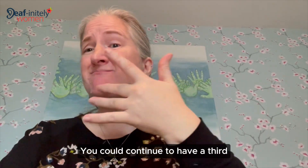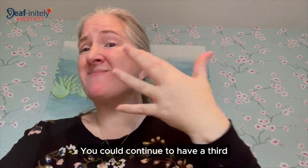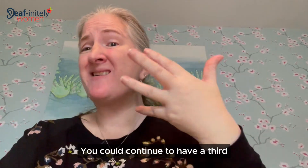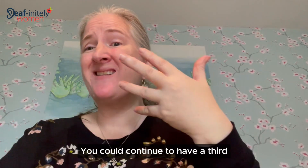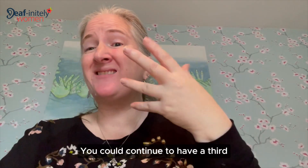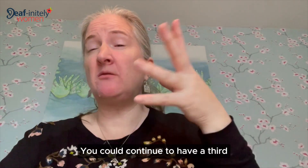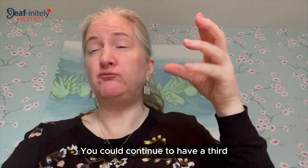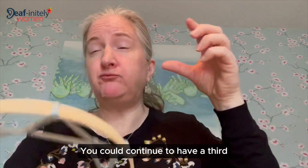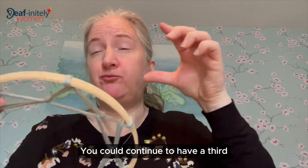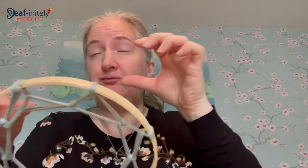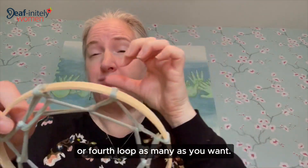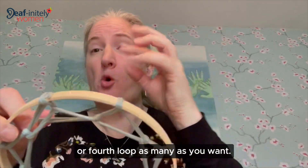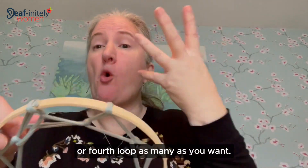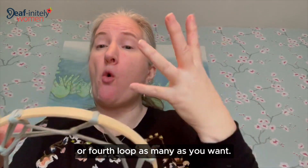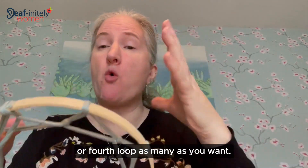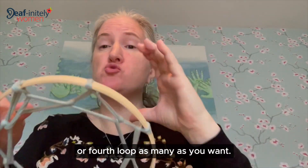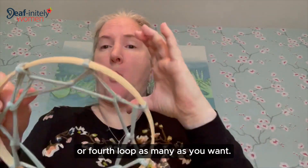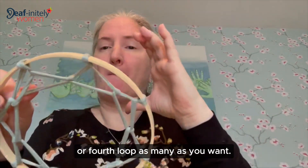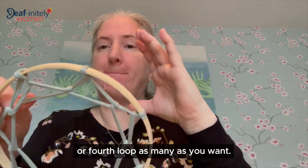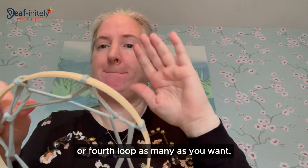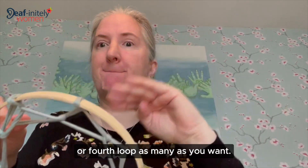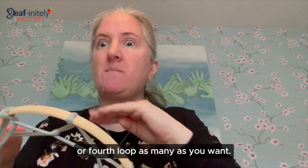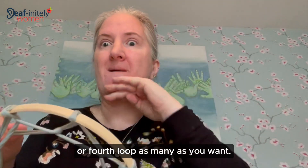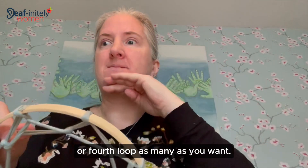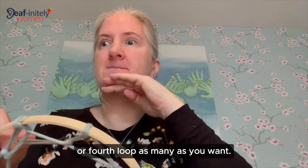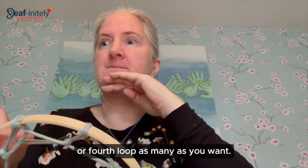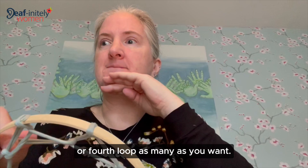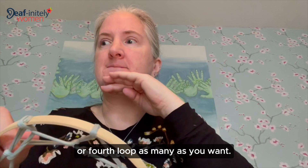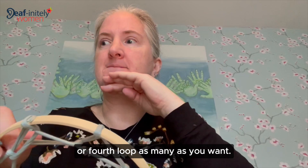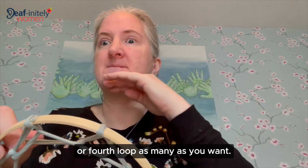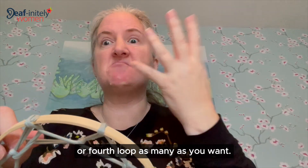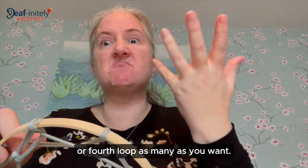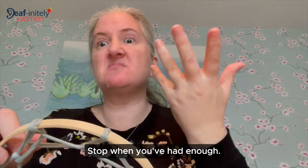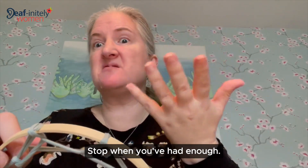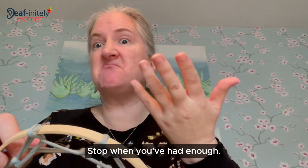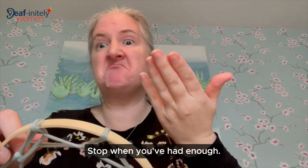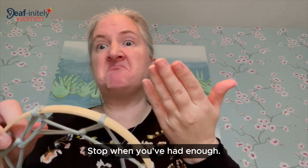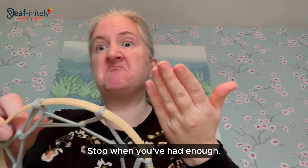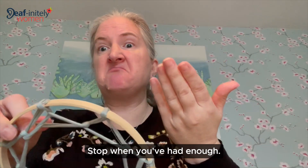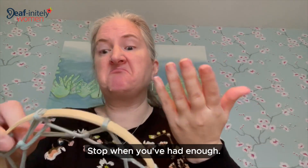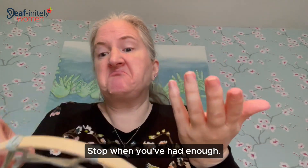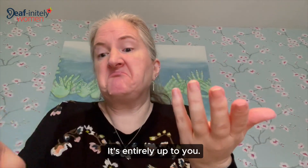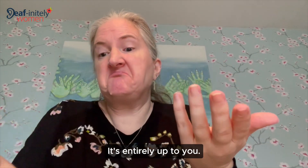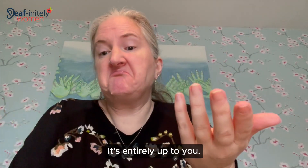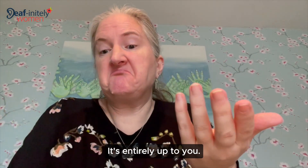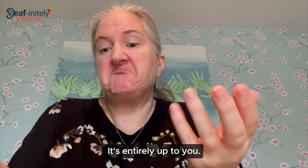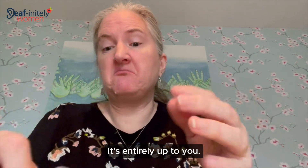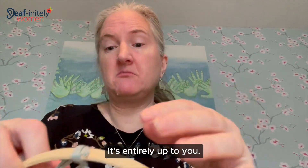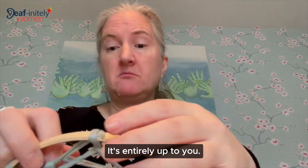continue to have a third or fourth loop, as many as you want. Stop when you've had enough, it's entirely up to